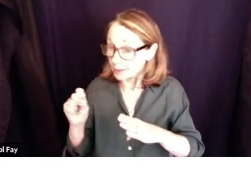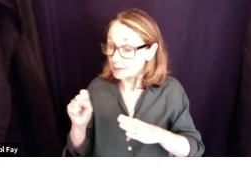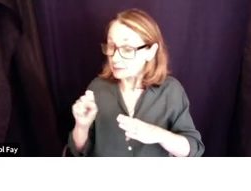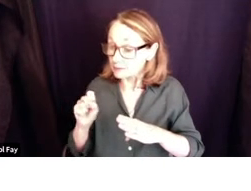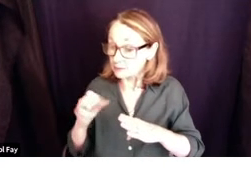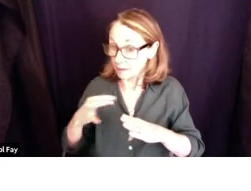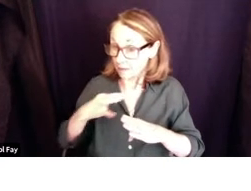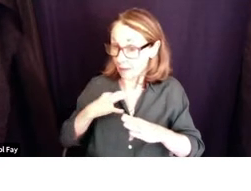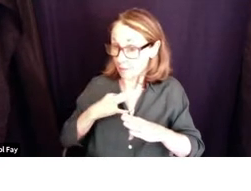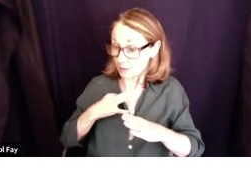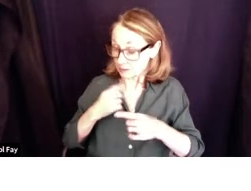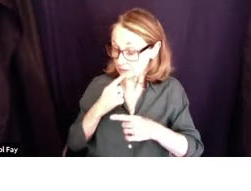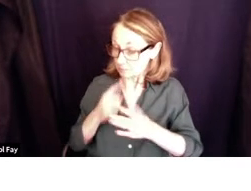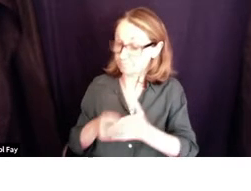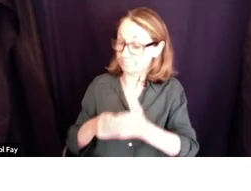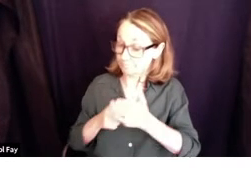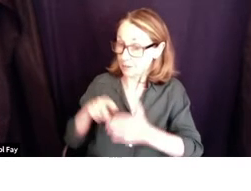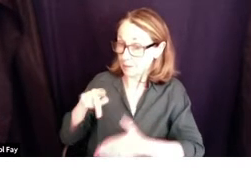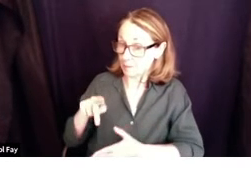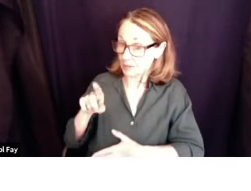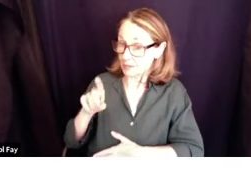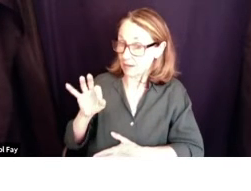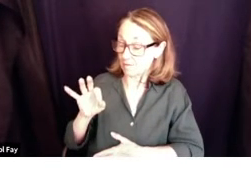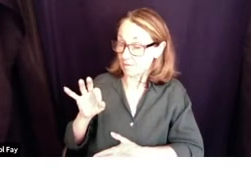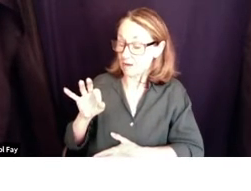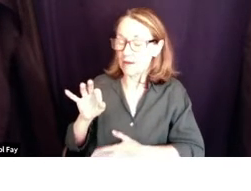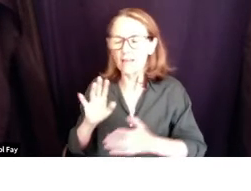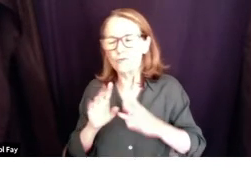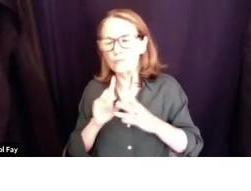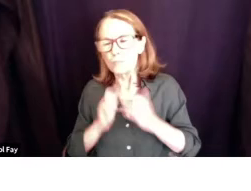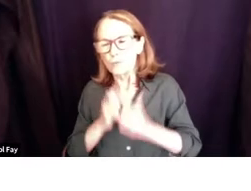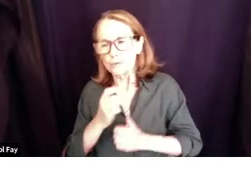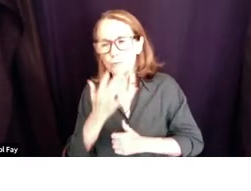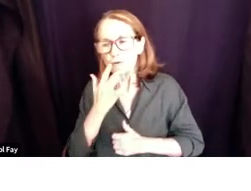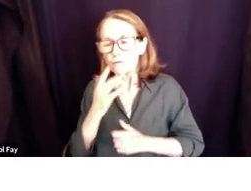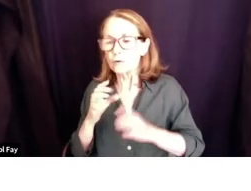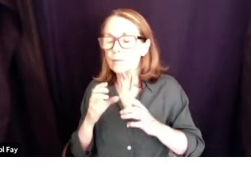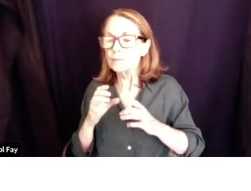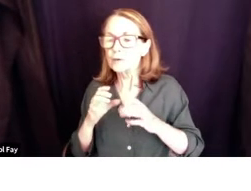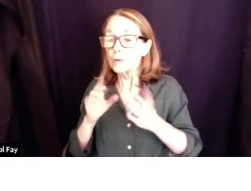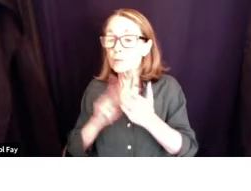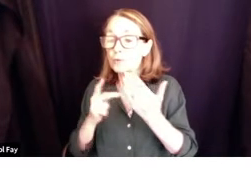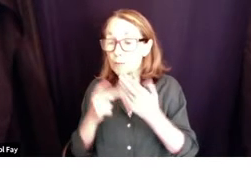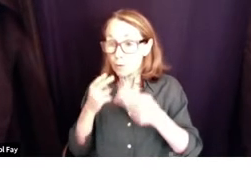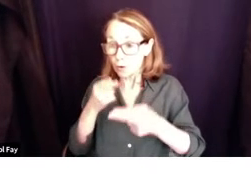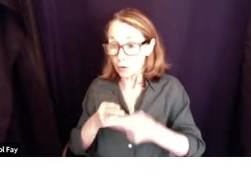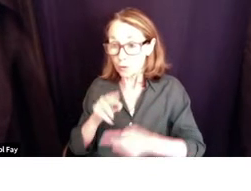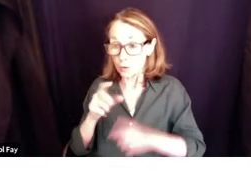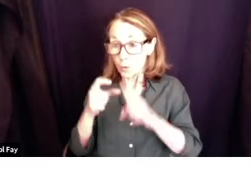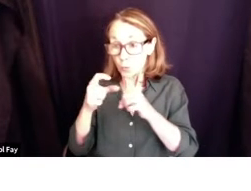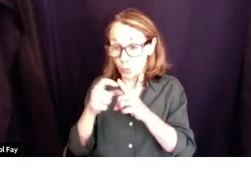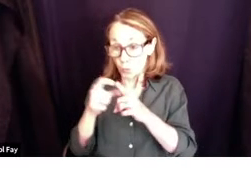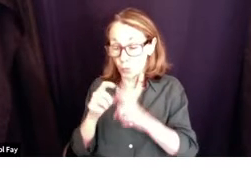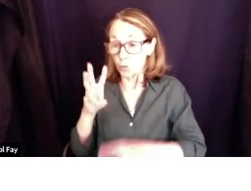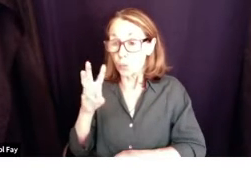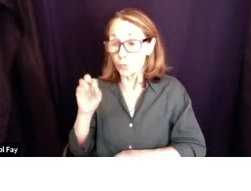unless the application requires PDF, but normally they require Word, so it can be scanned. And the